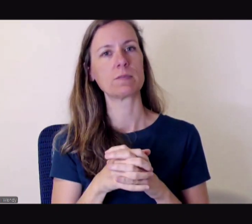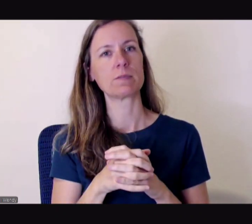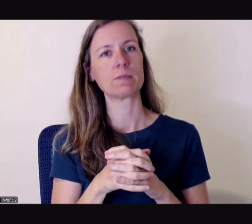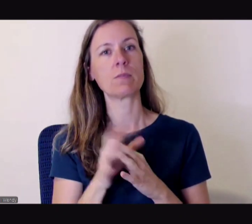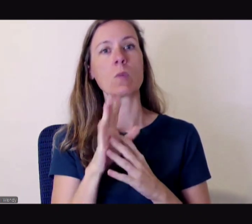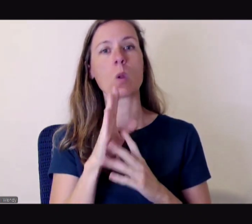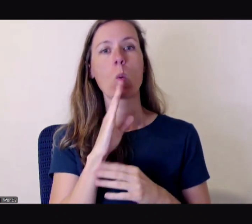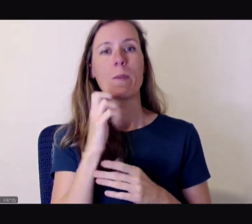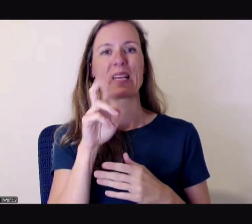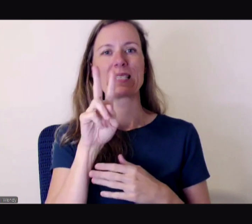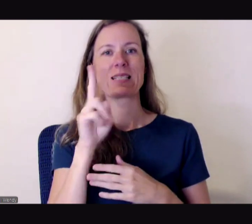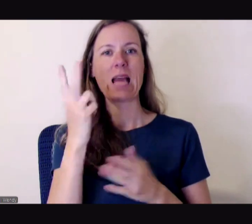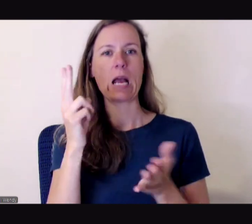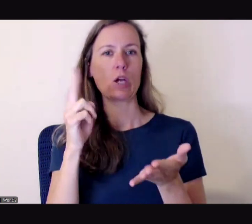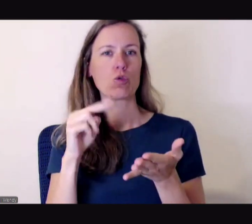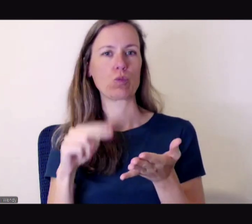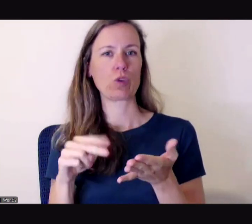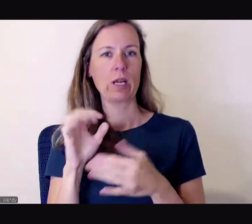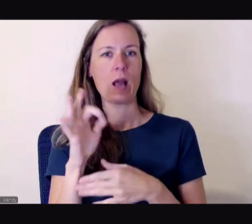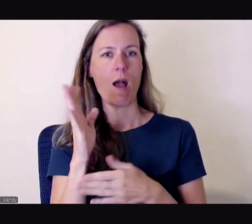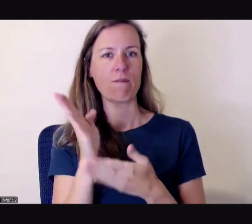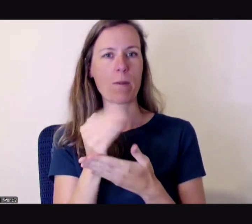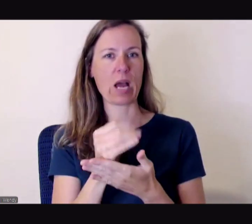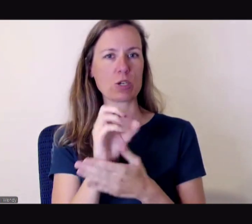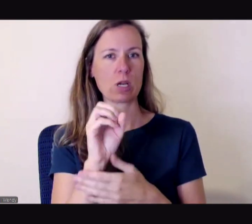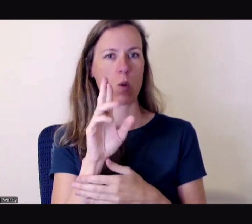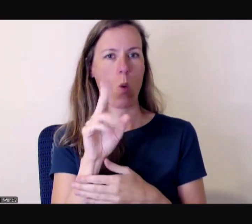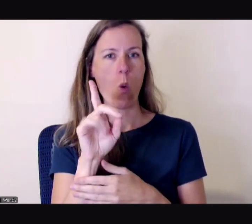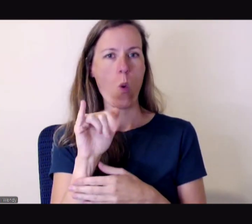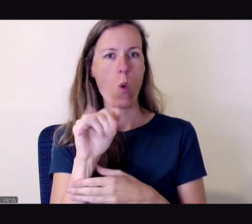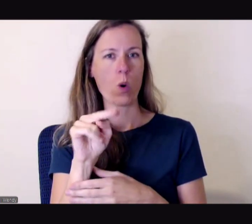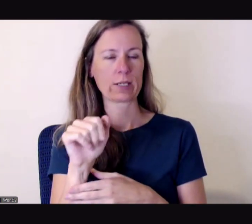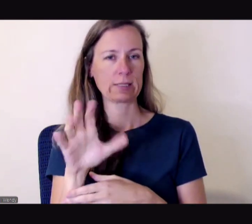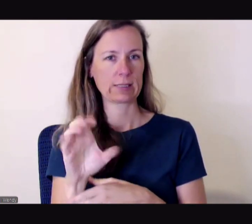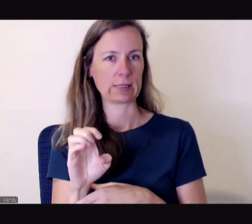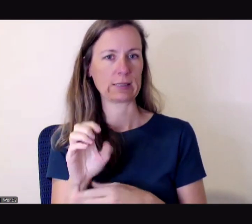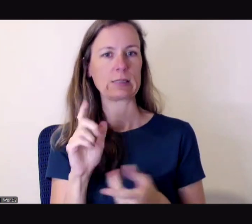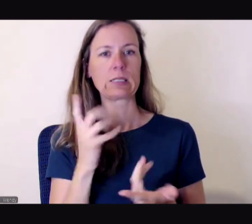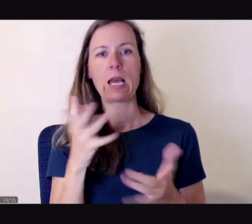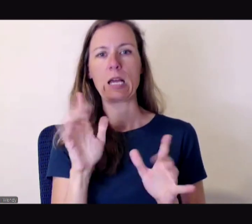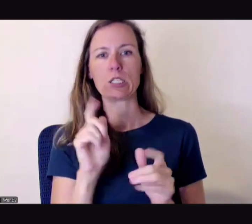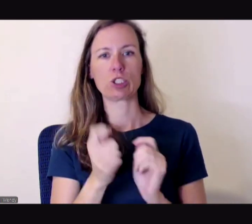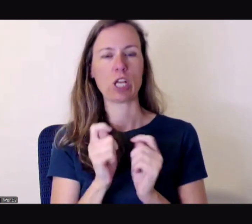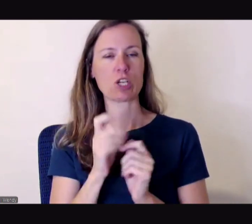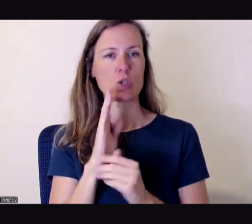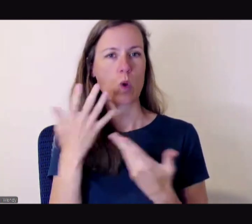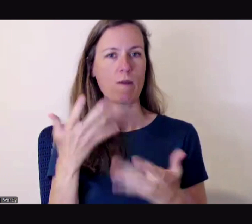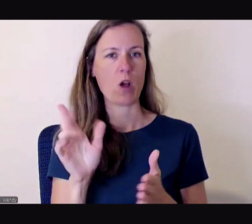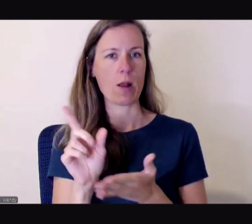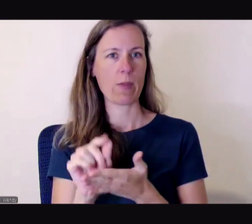budget ordinance. Any changes will have been published. And